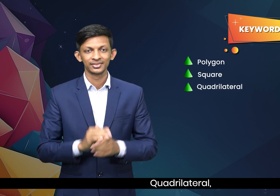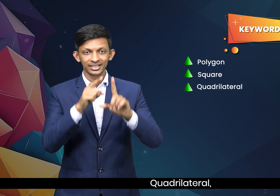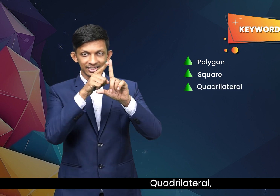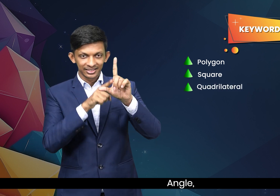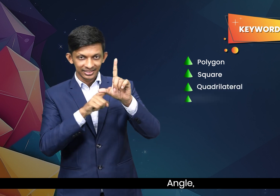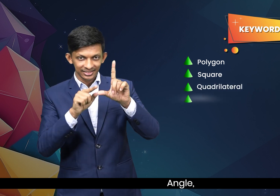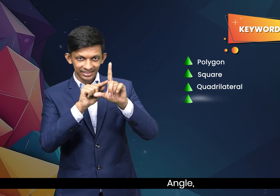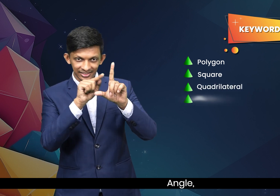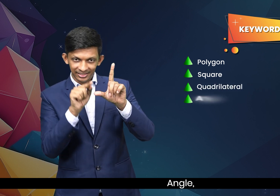angle,